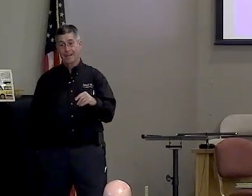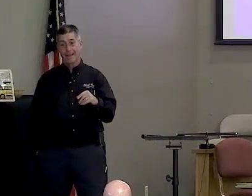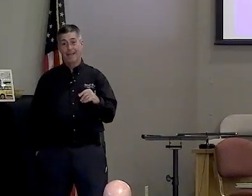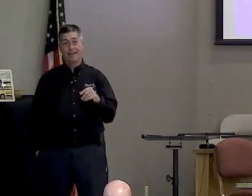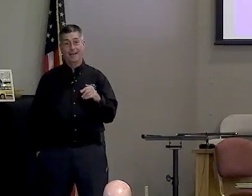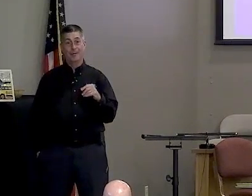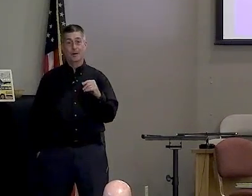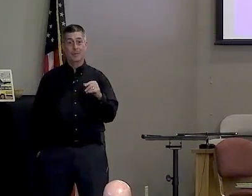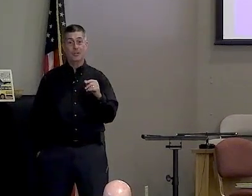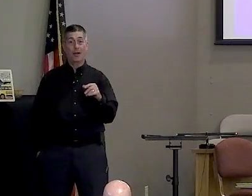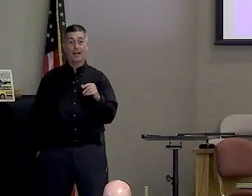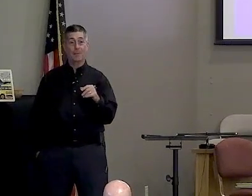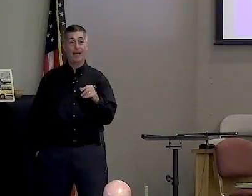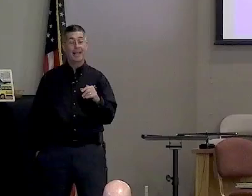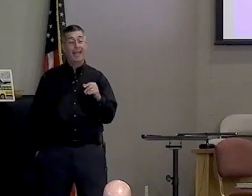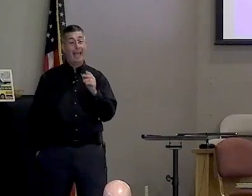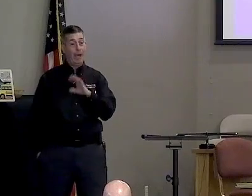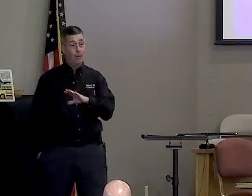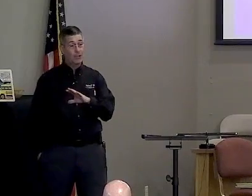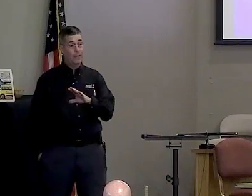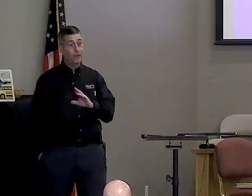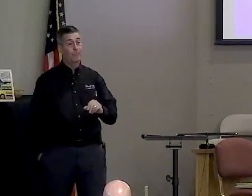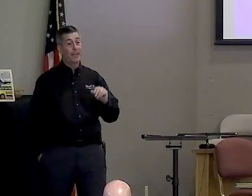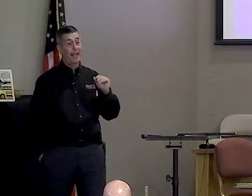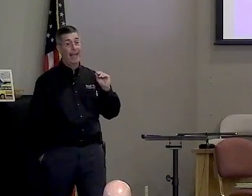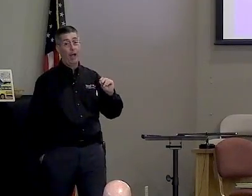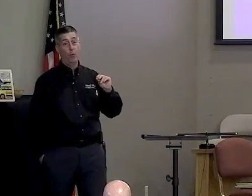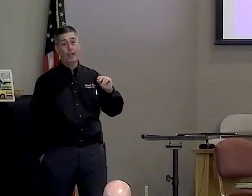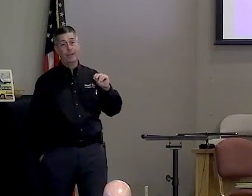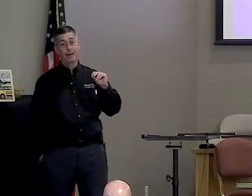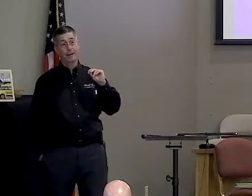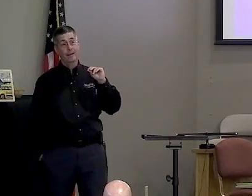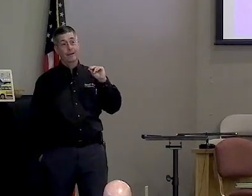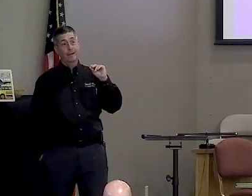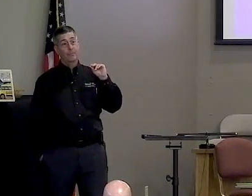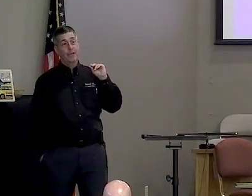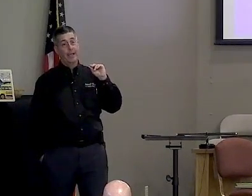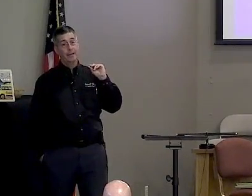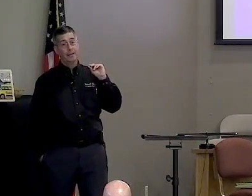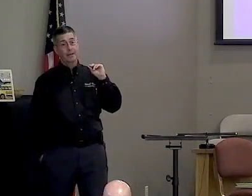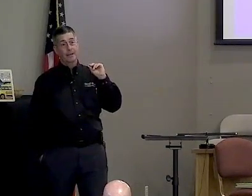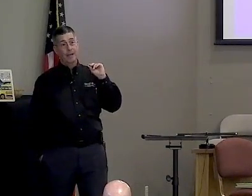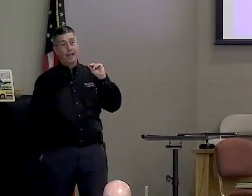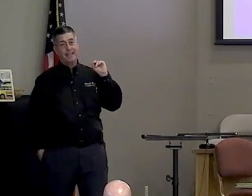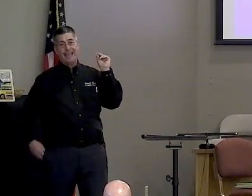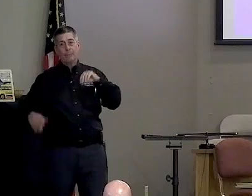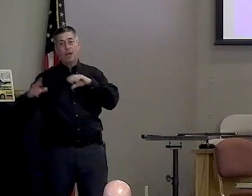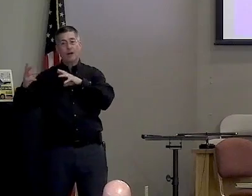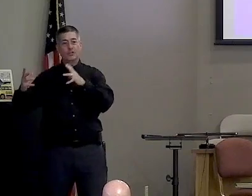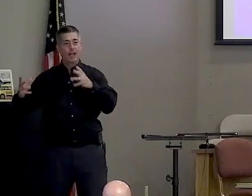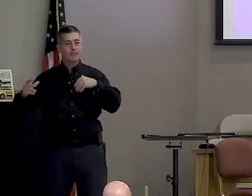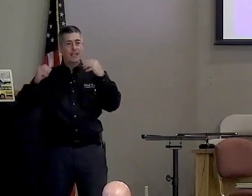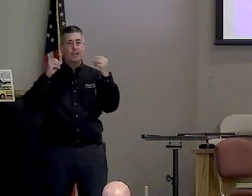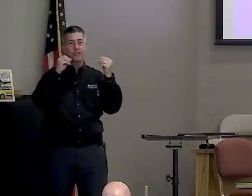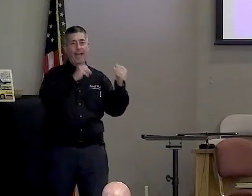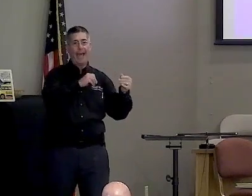And we're going to be talking about how it's different and how we can adapt ourselves into that